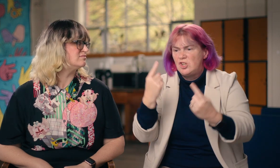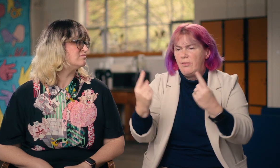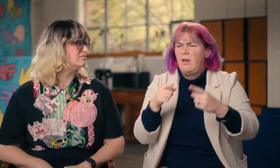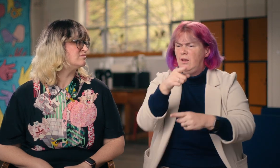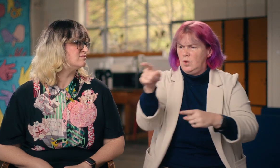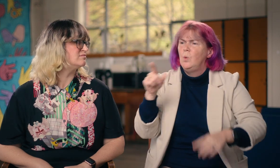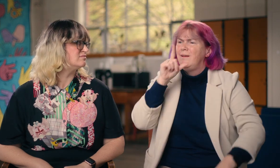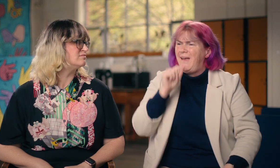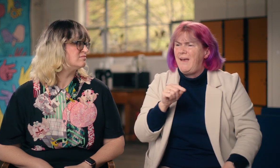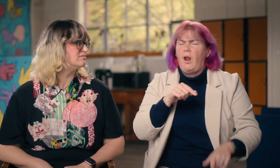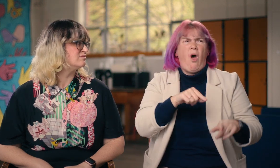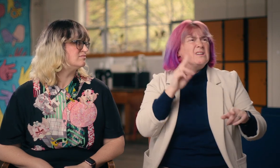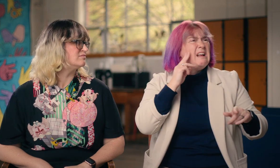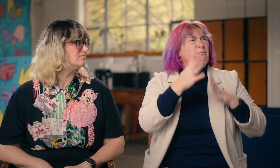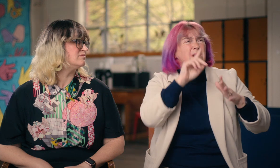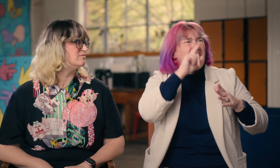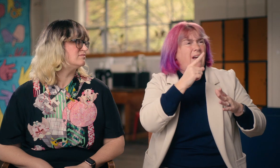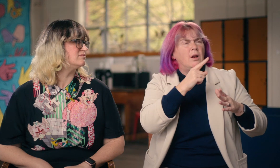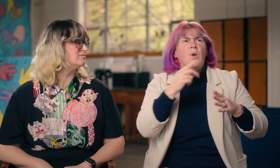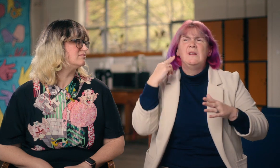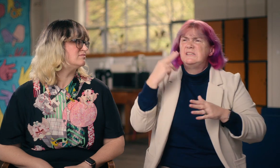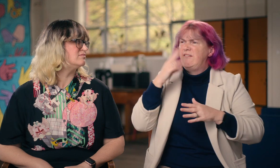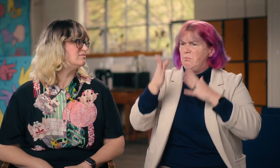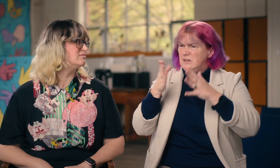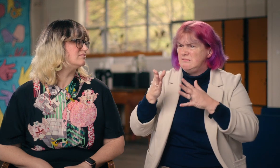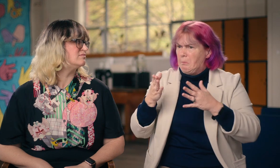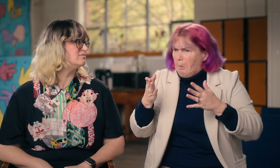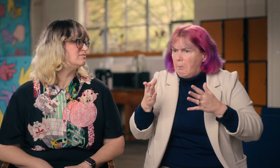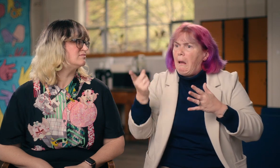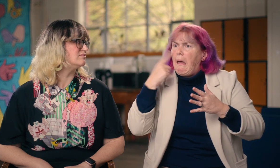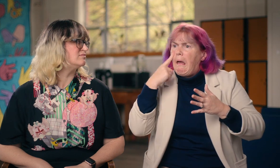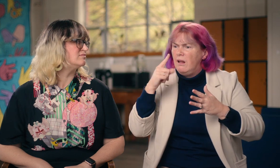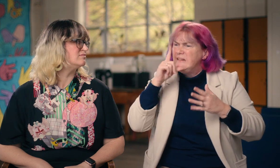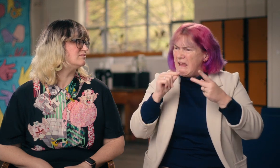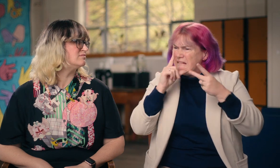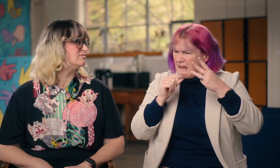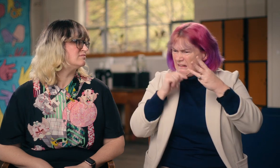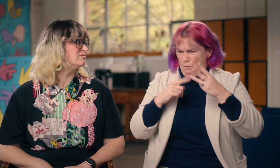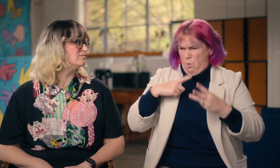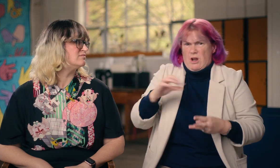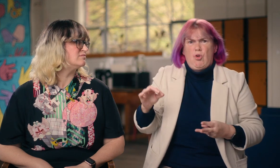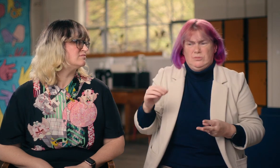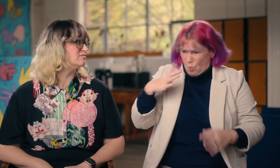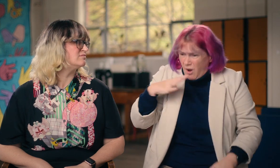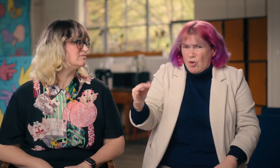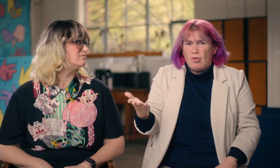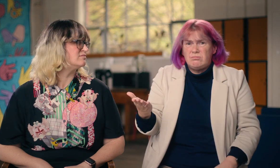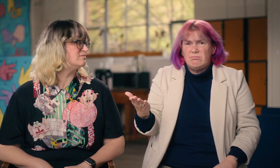each other's abilities. We had to shift attitudes from I'm deaf, therefore I can't, to I'm deaf, therefore I